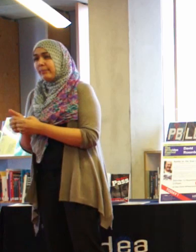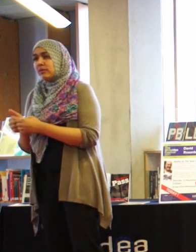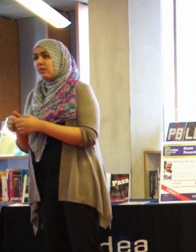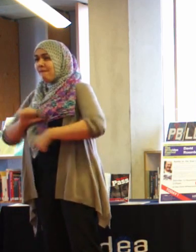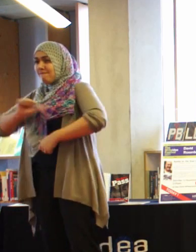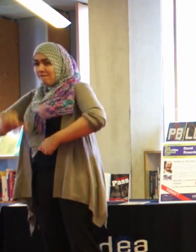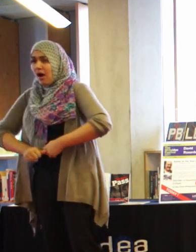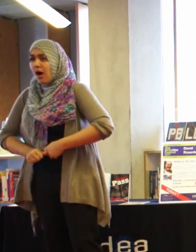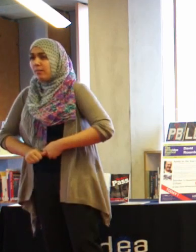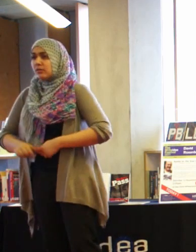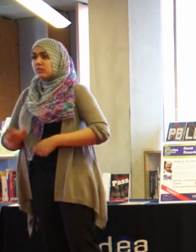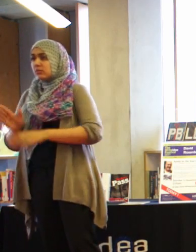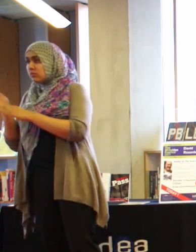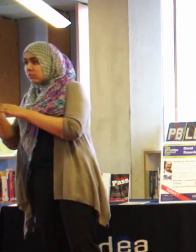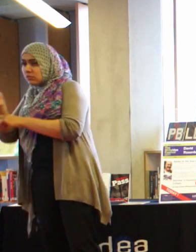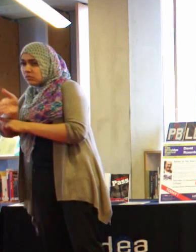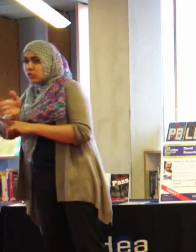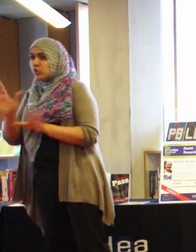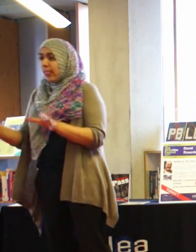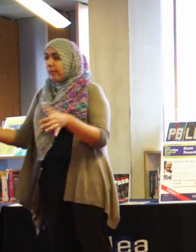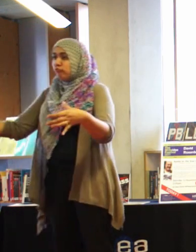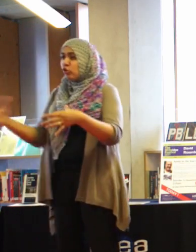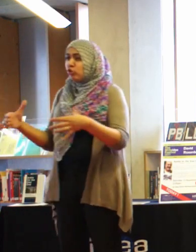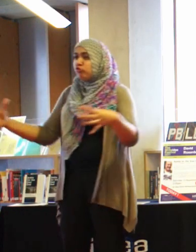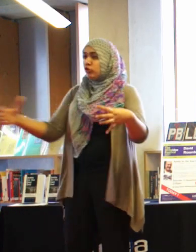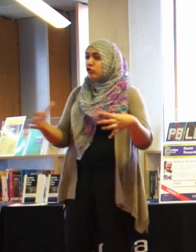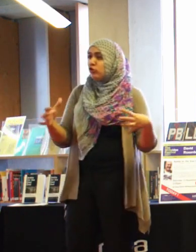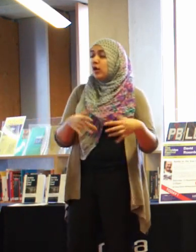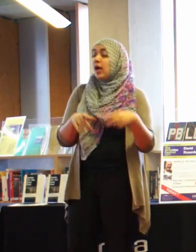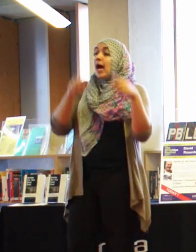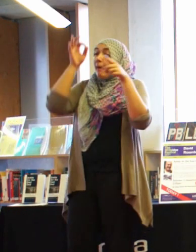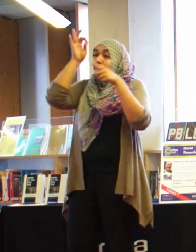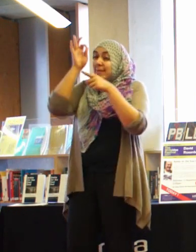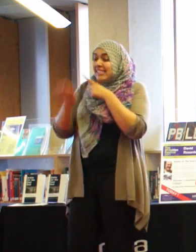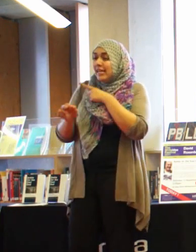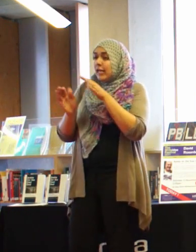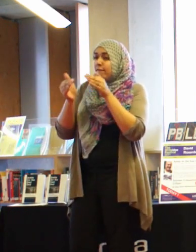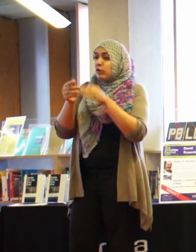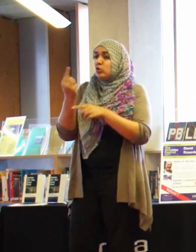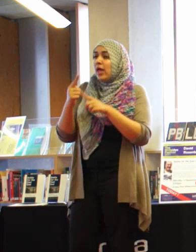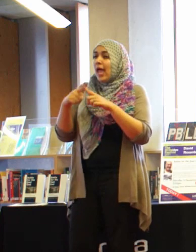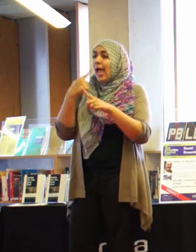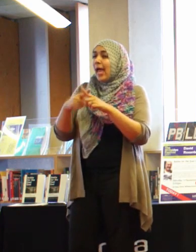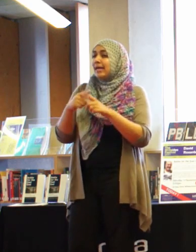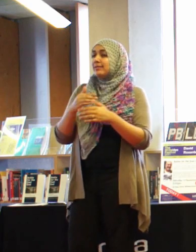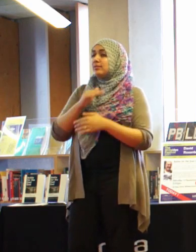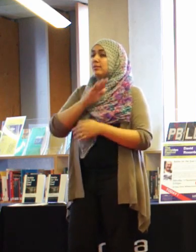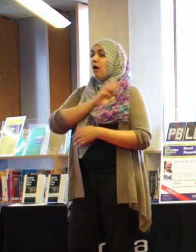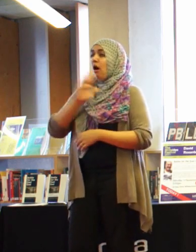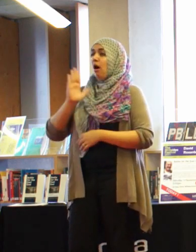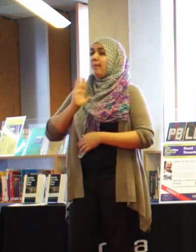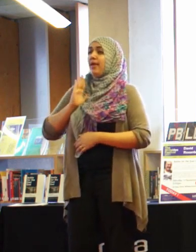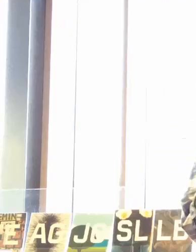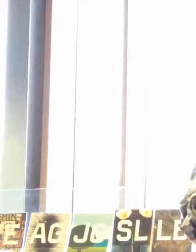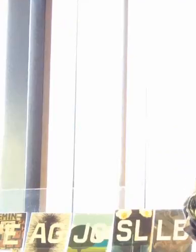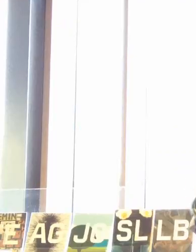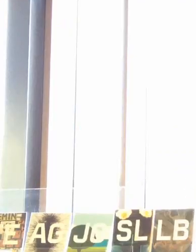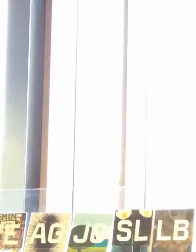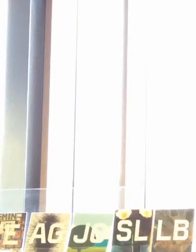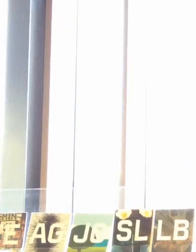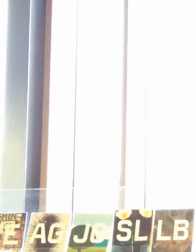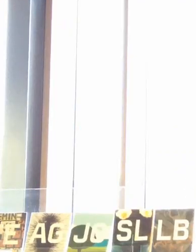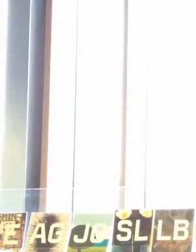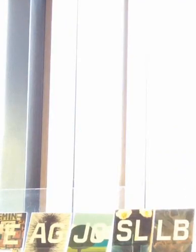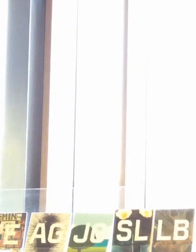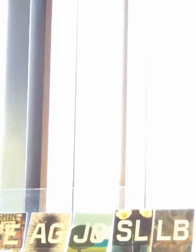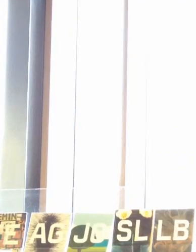and particularly unemployed ex-army and navy. He was very keen on people who had been in the armed forces. In